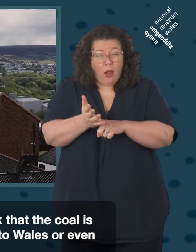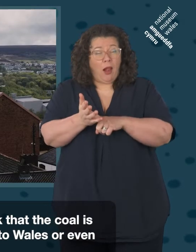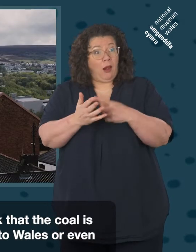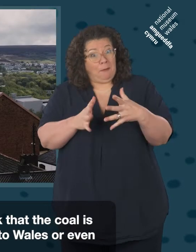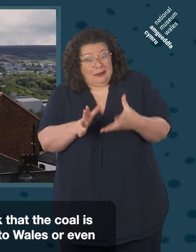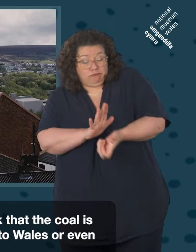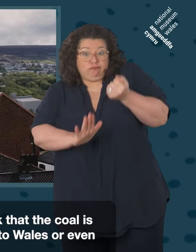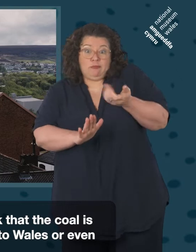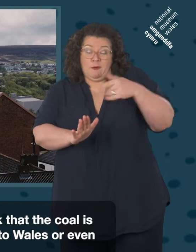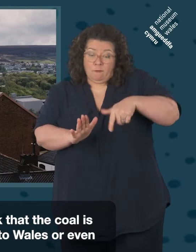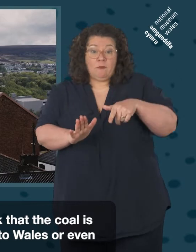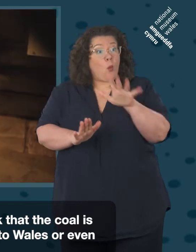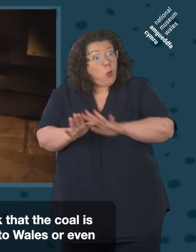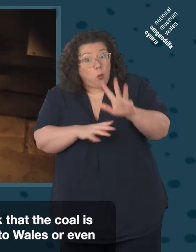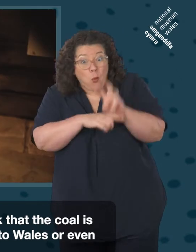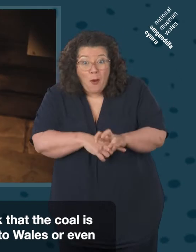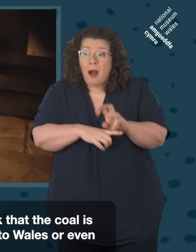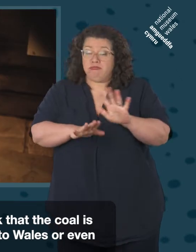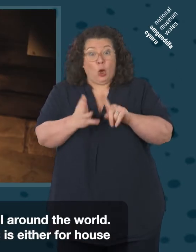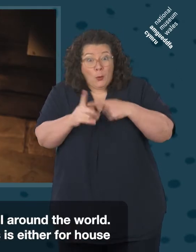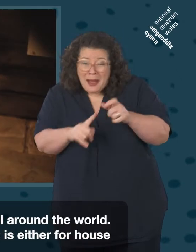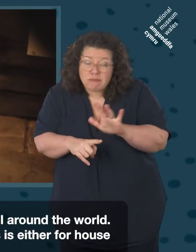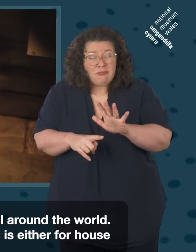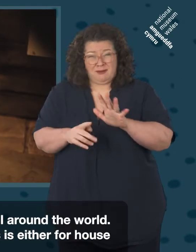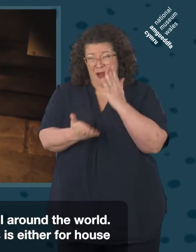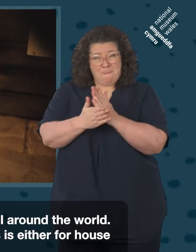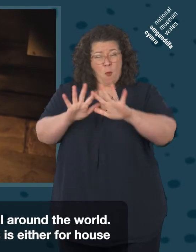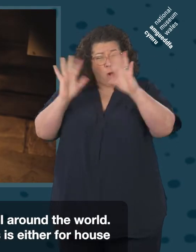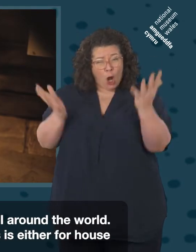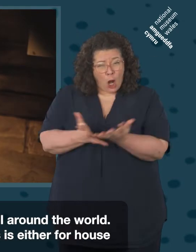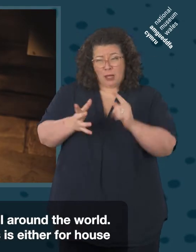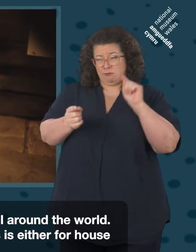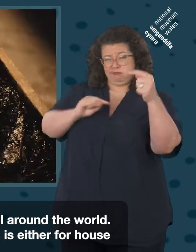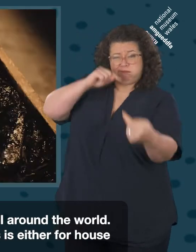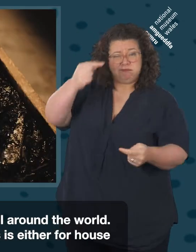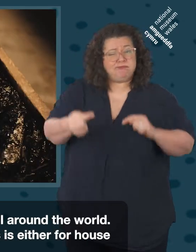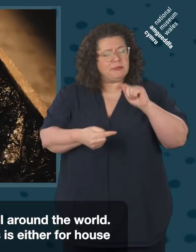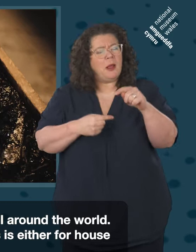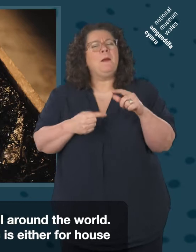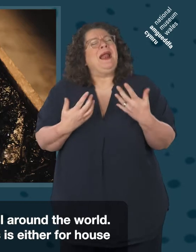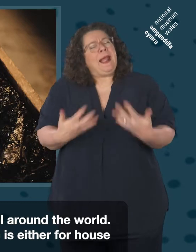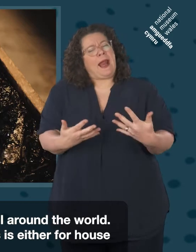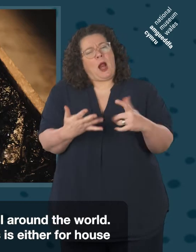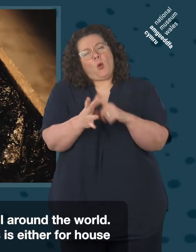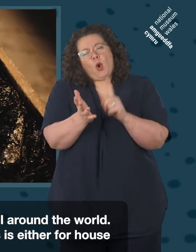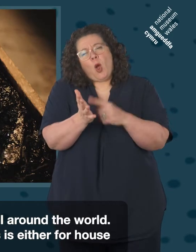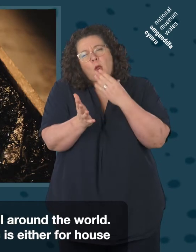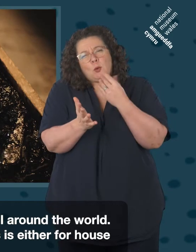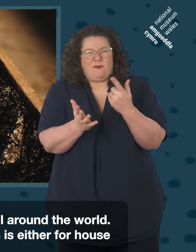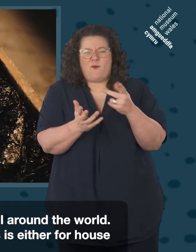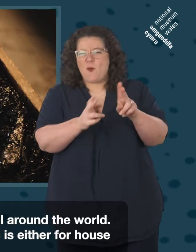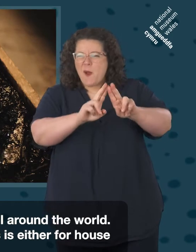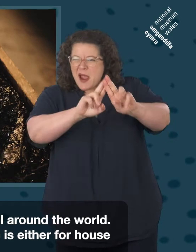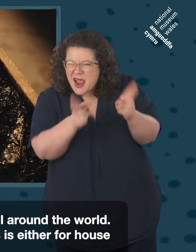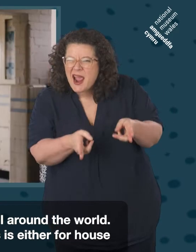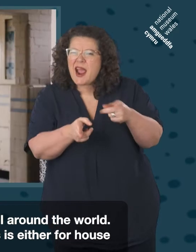that the coal that's cut in Big Pit won't just go to Wales or even the United Kingdom, it'll go all around the world. These days, of course,